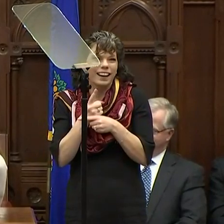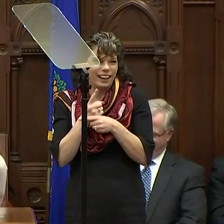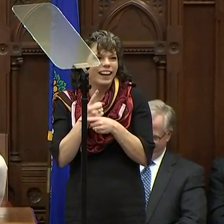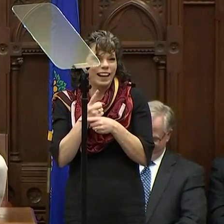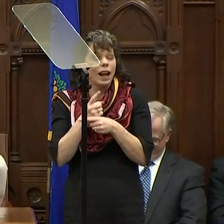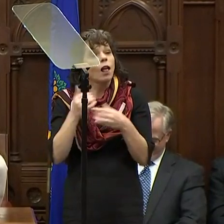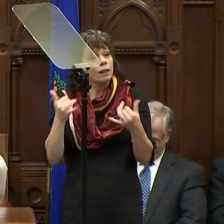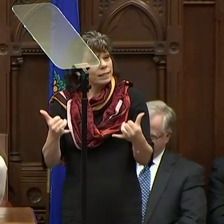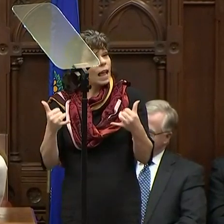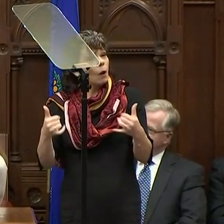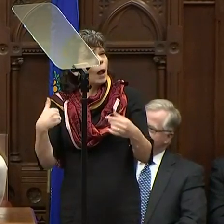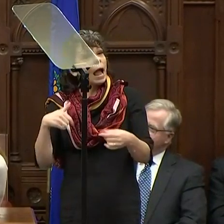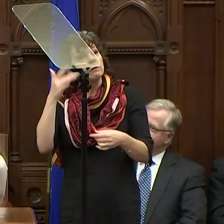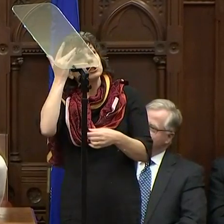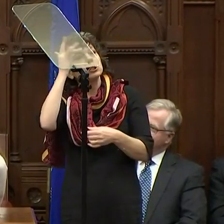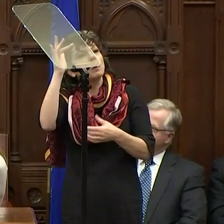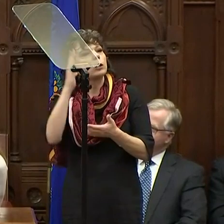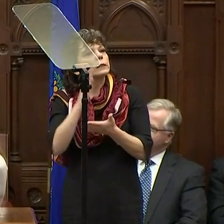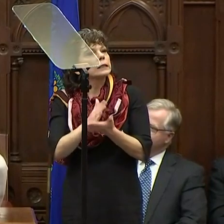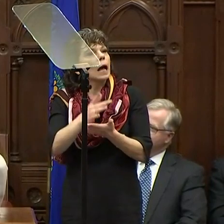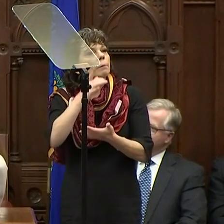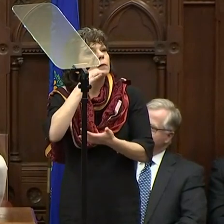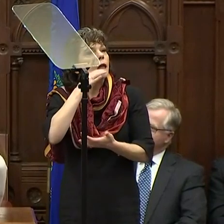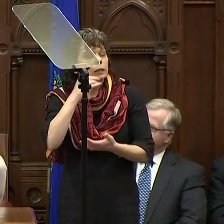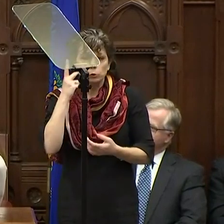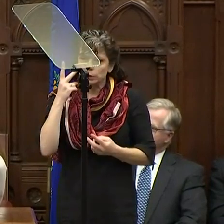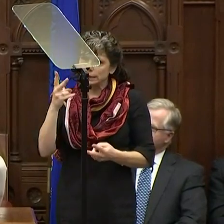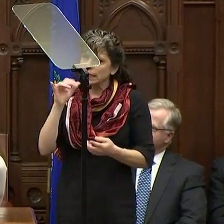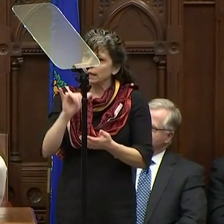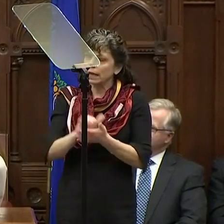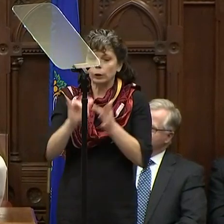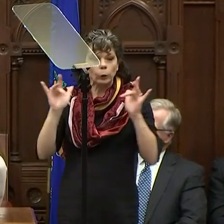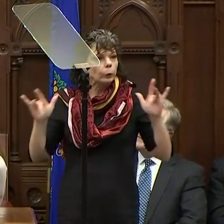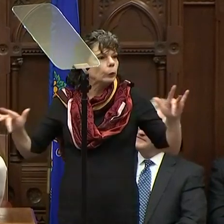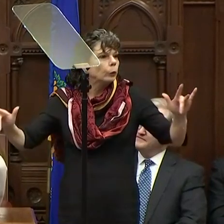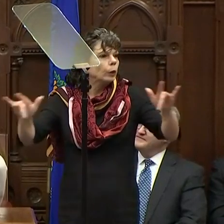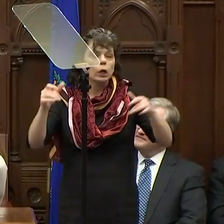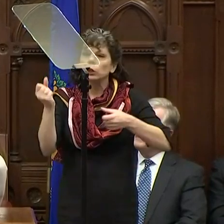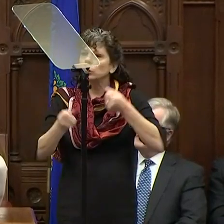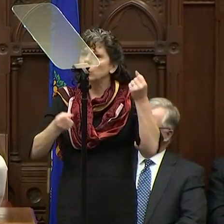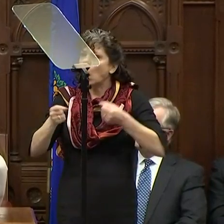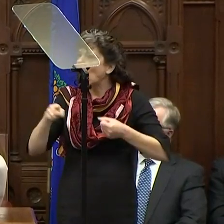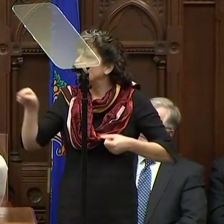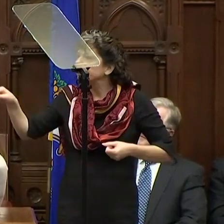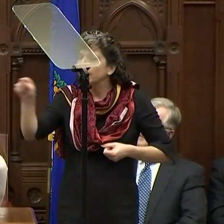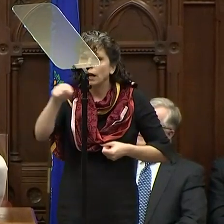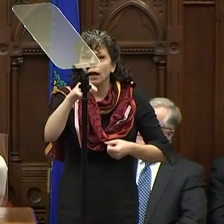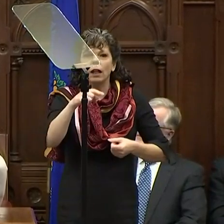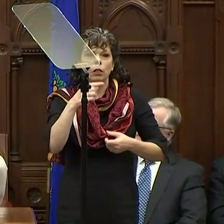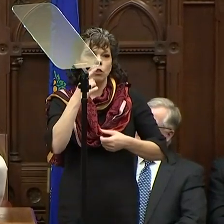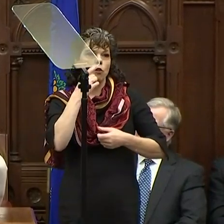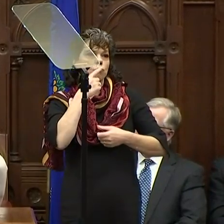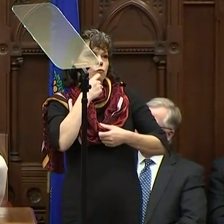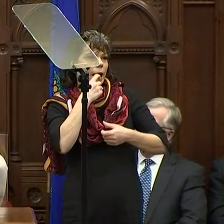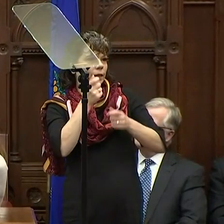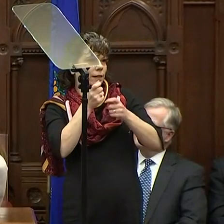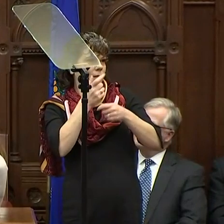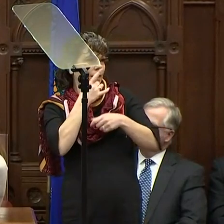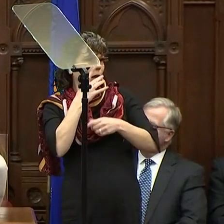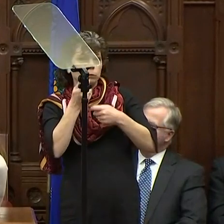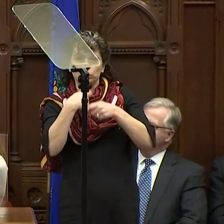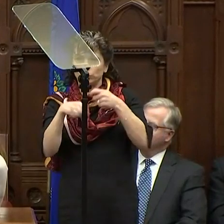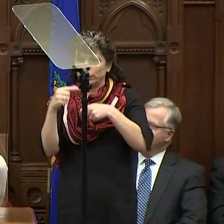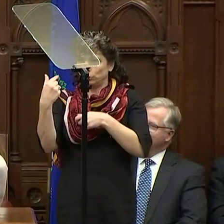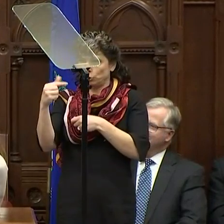these smart stoplights are going to see that. They're going to see there's no cars coming in either direction, and that red light will automatically go to